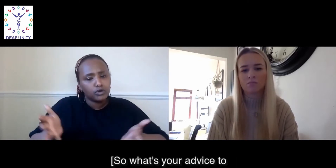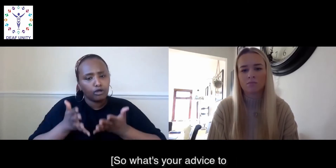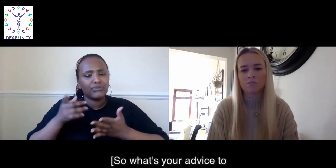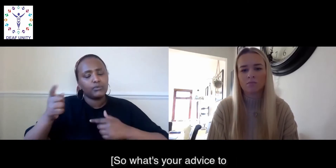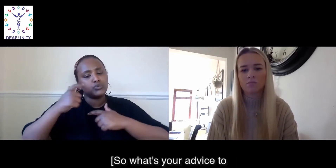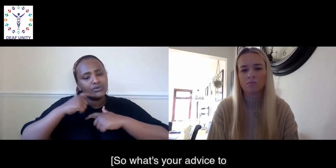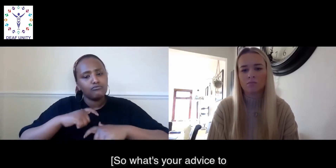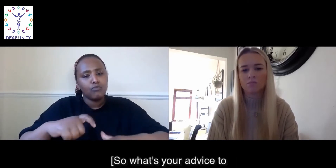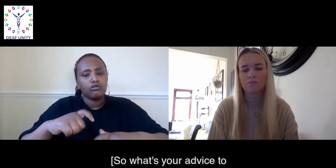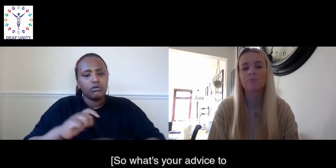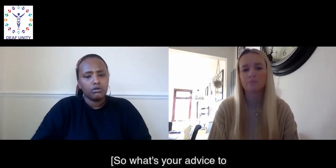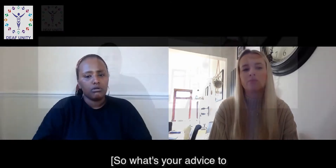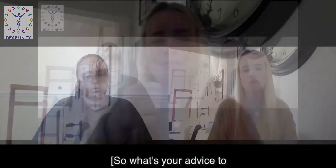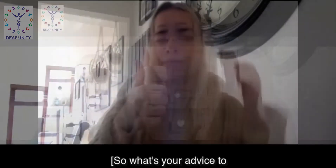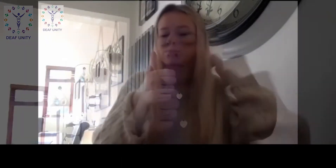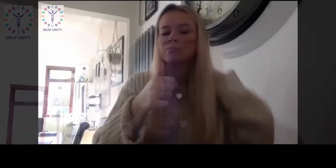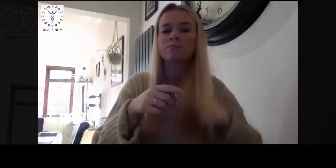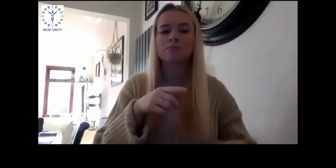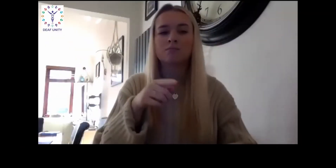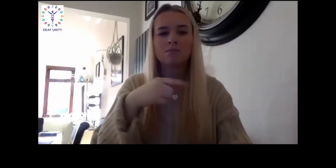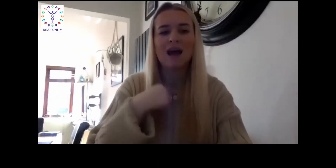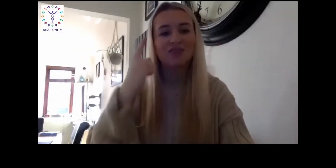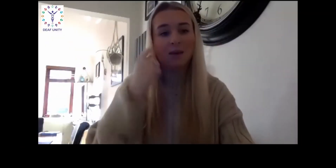what's your advice to encourage them to carry on?